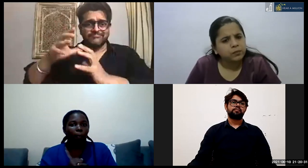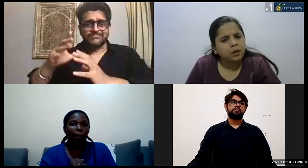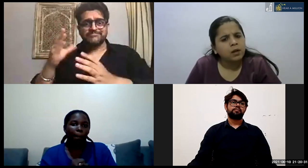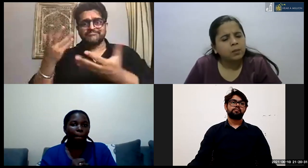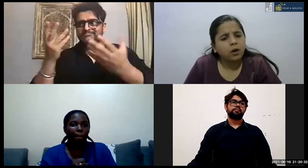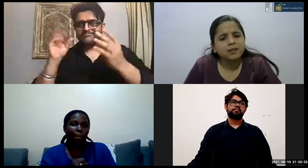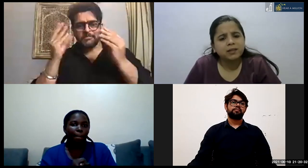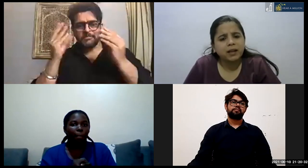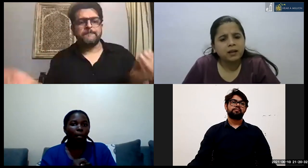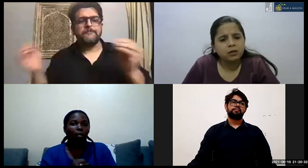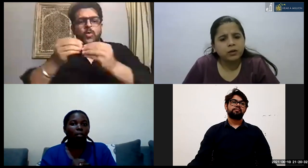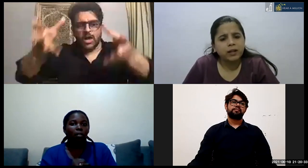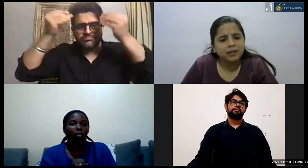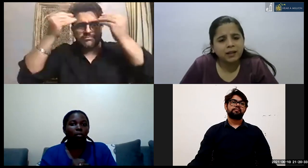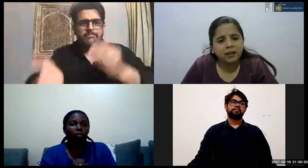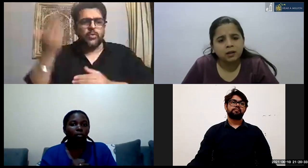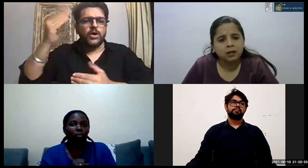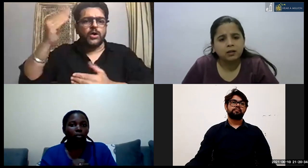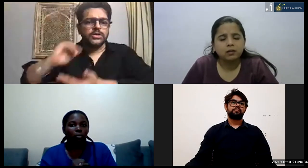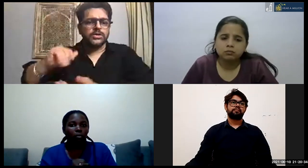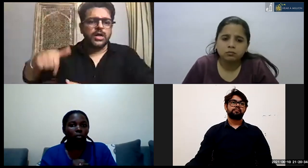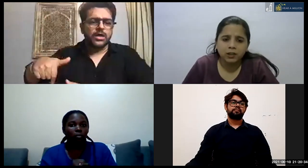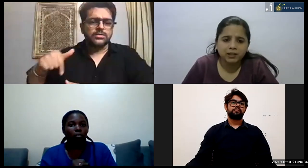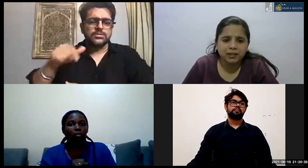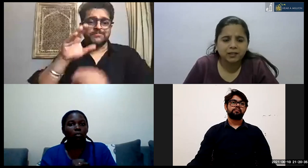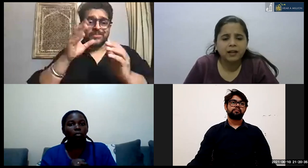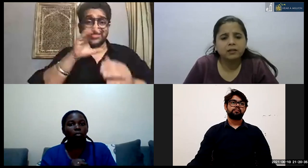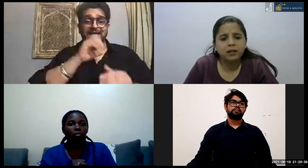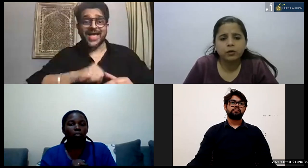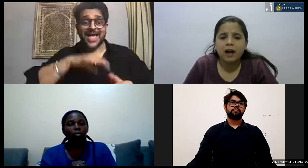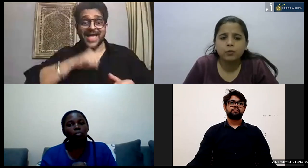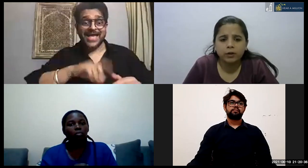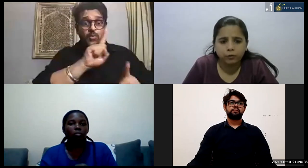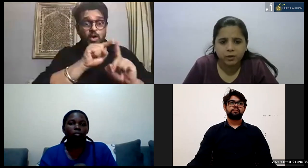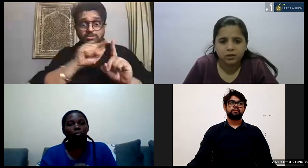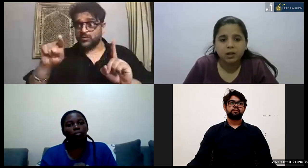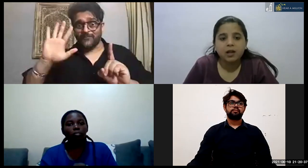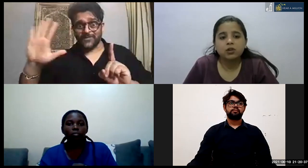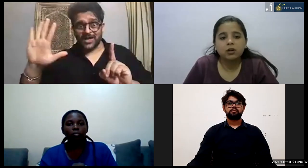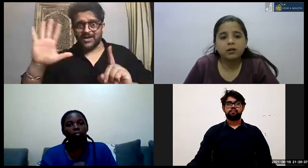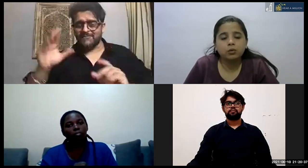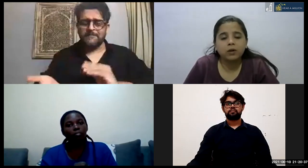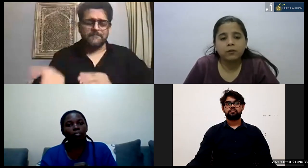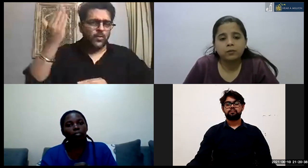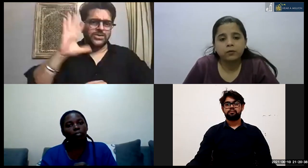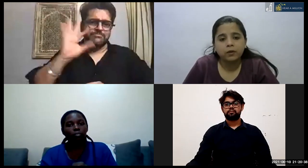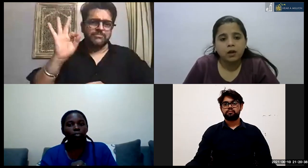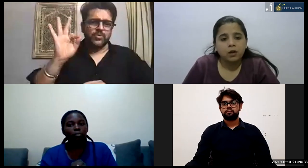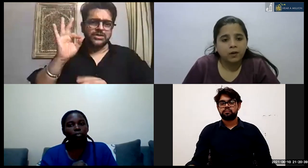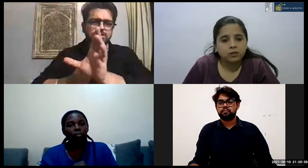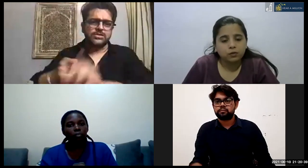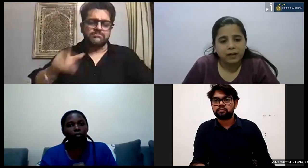right? Because they could easily learn the things and they would have more information. Children who are from